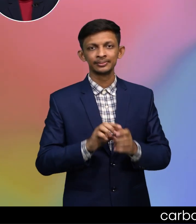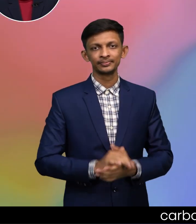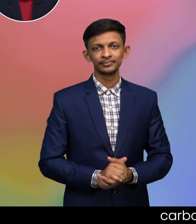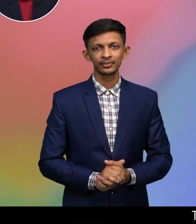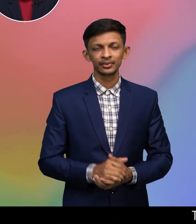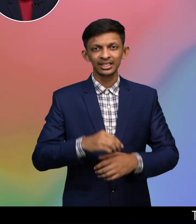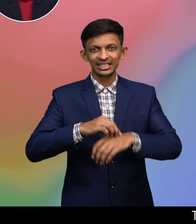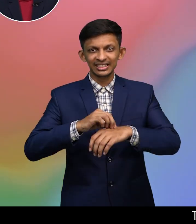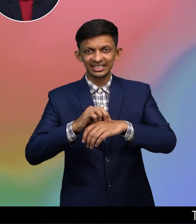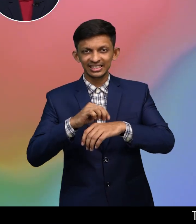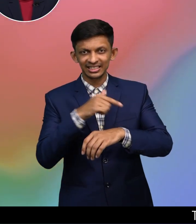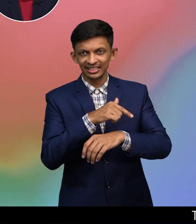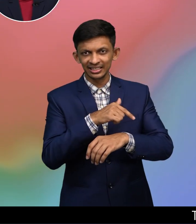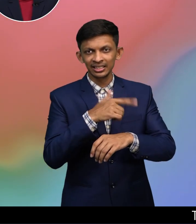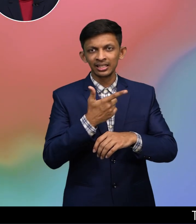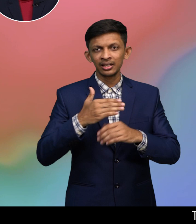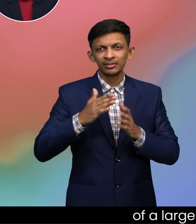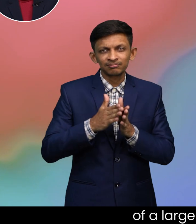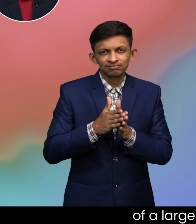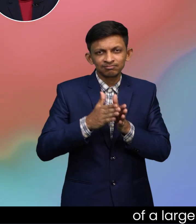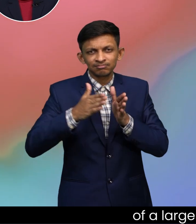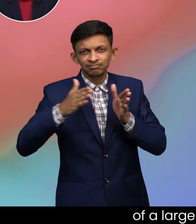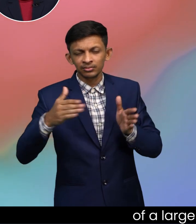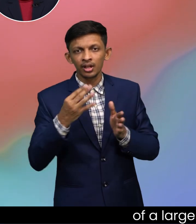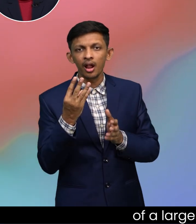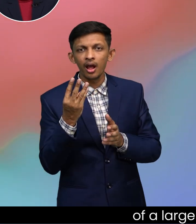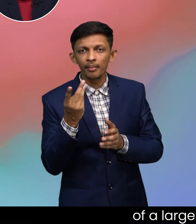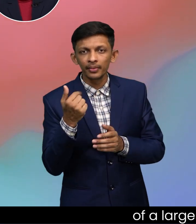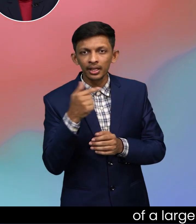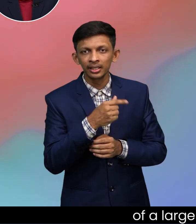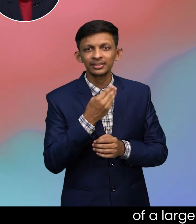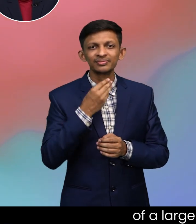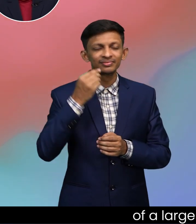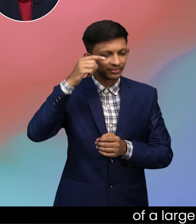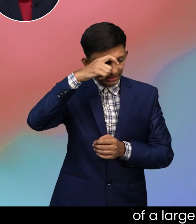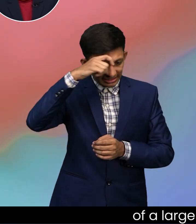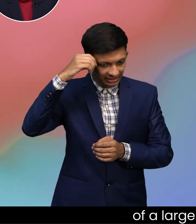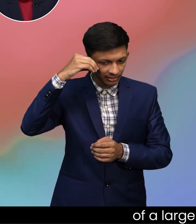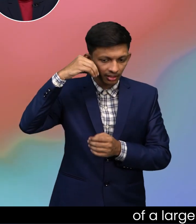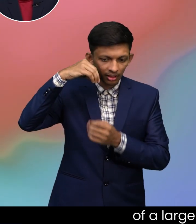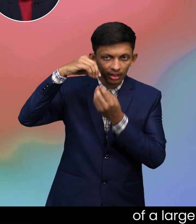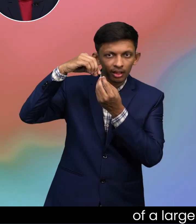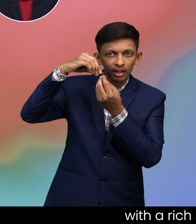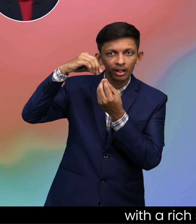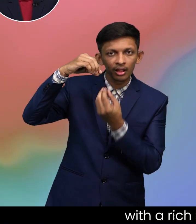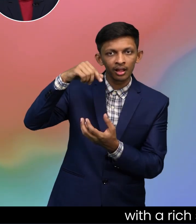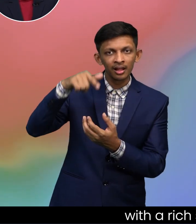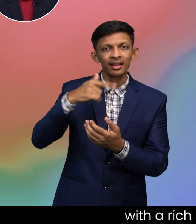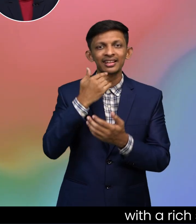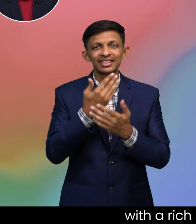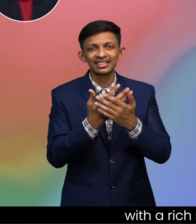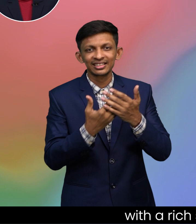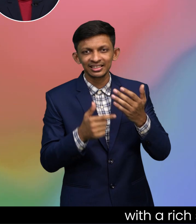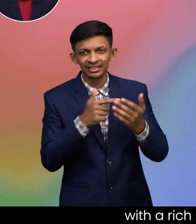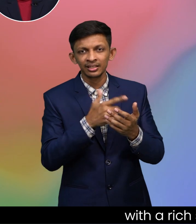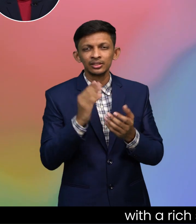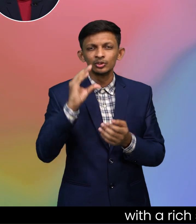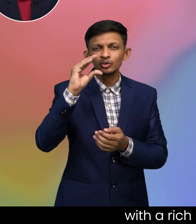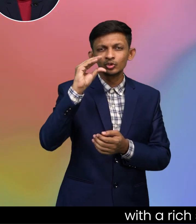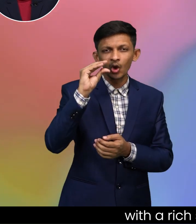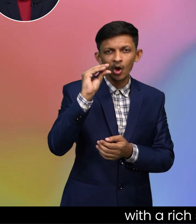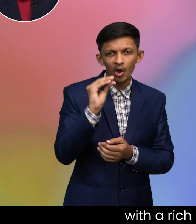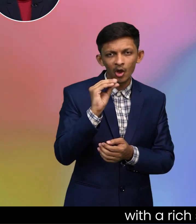The lungs, skin, liver have their own specific functions but carry